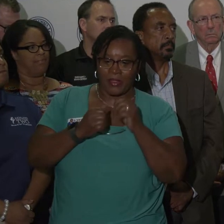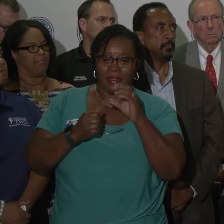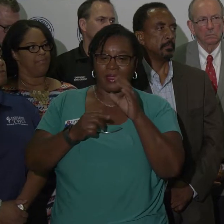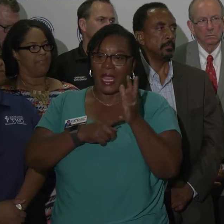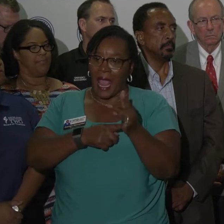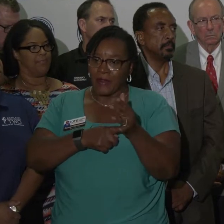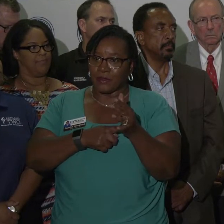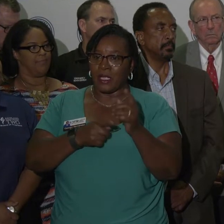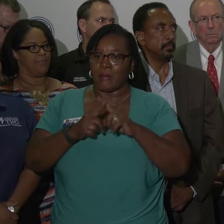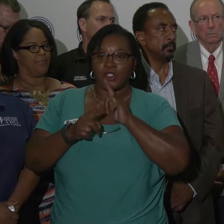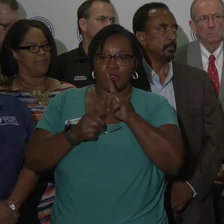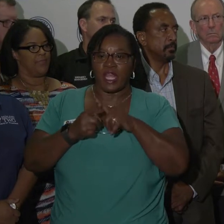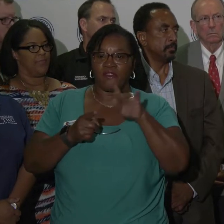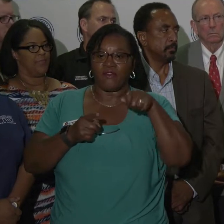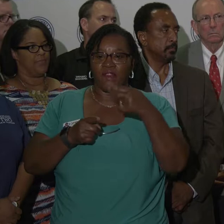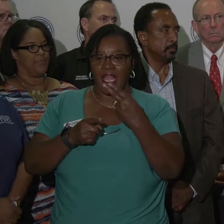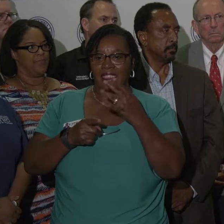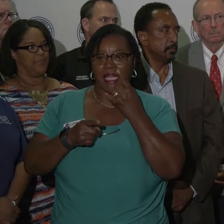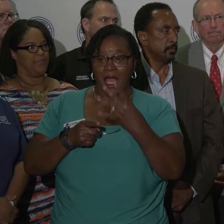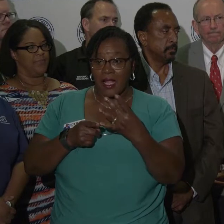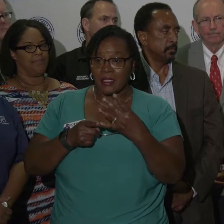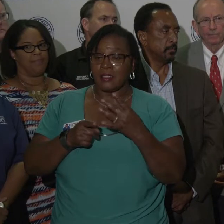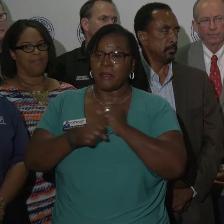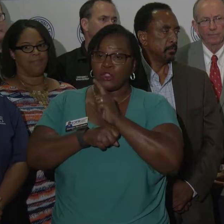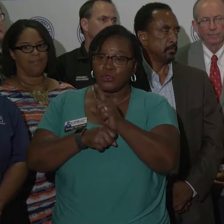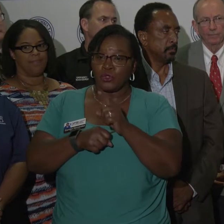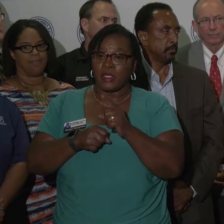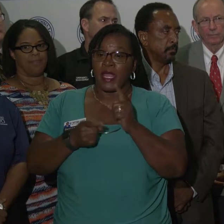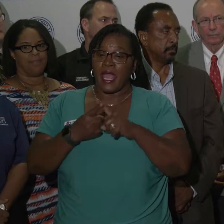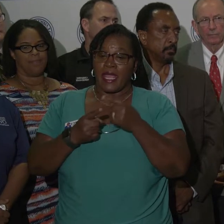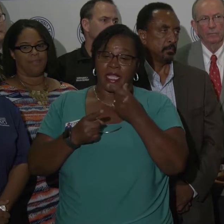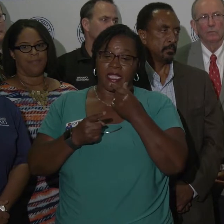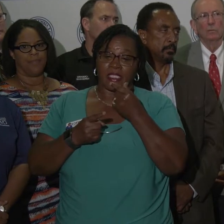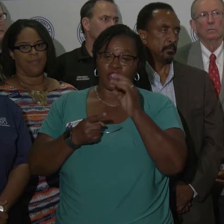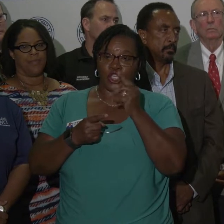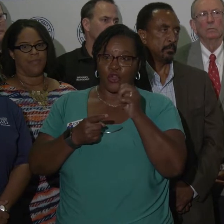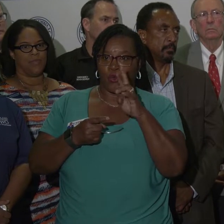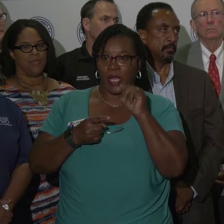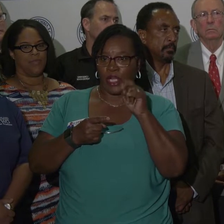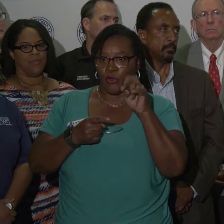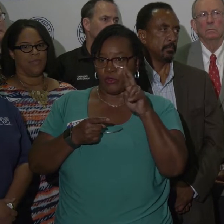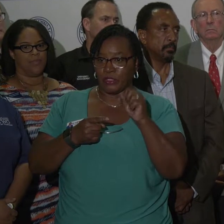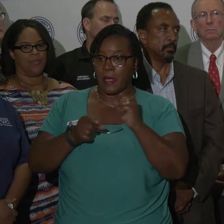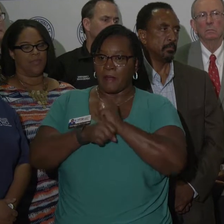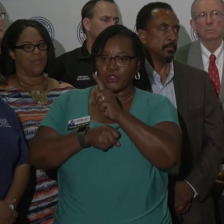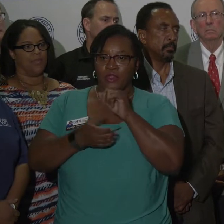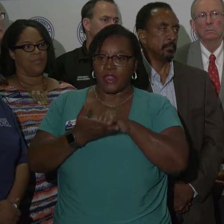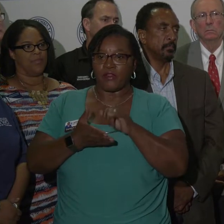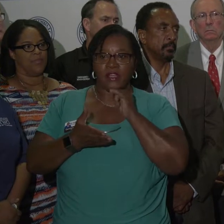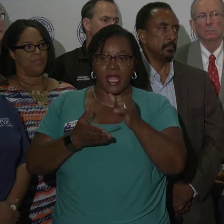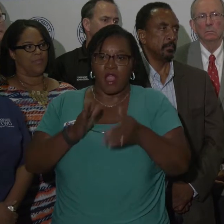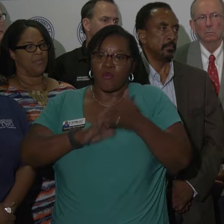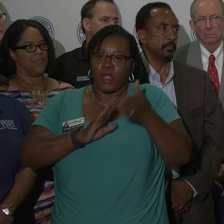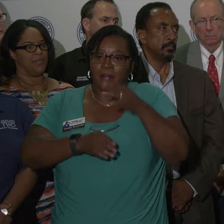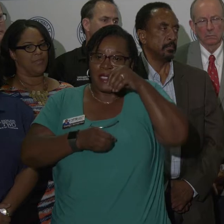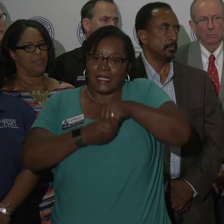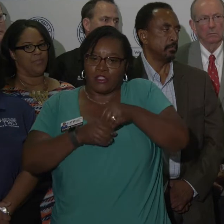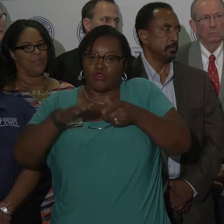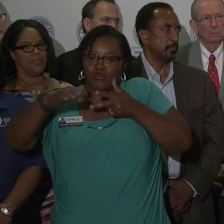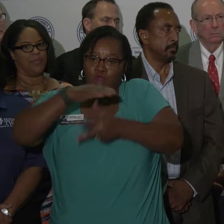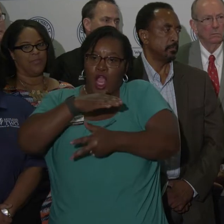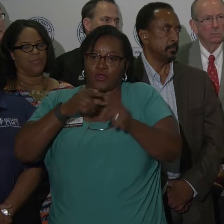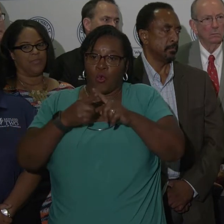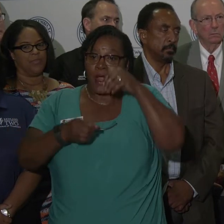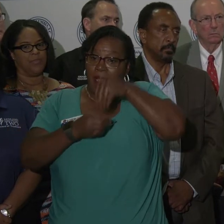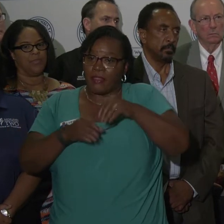on. Make sure you got a flashlight, and also generators. Just make sure that you're not running them in garages or